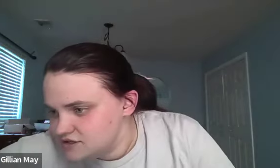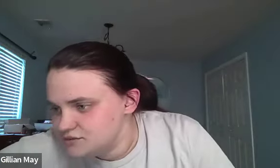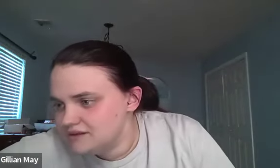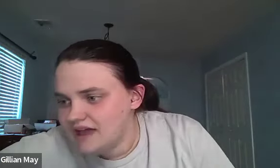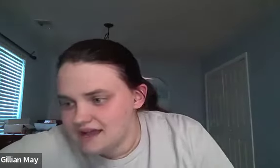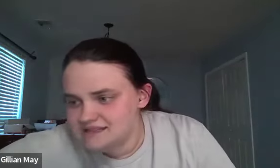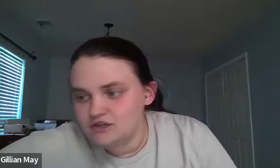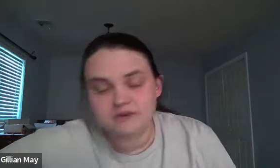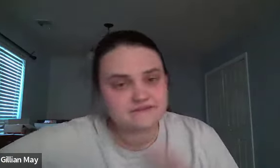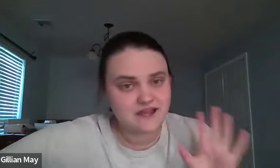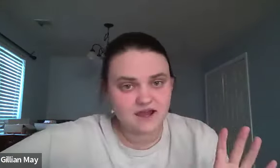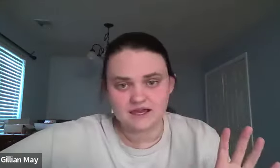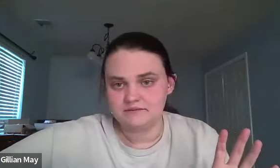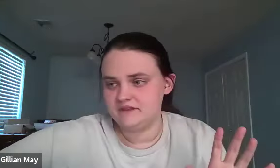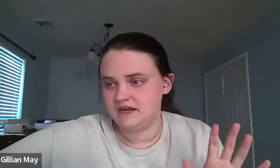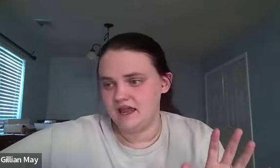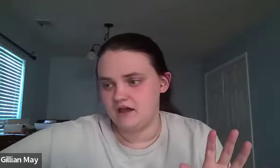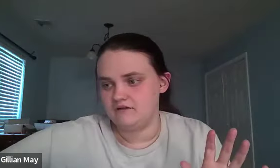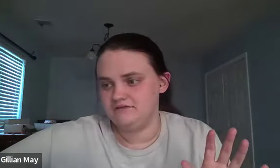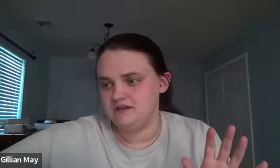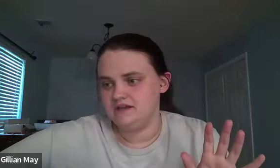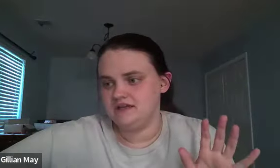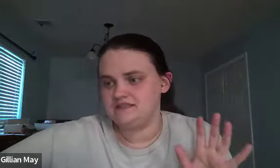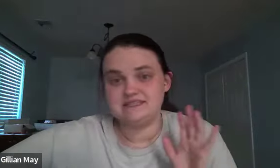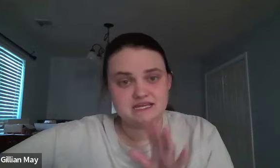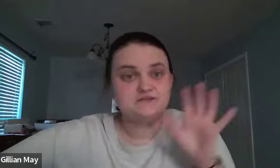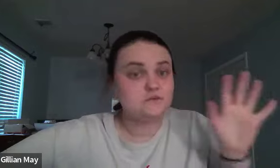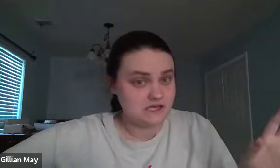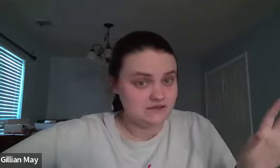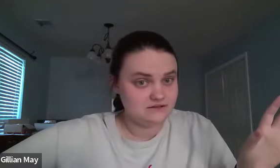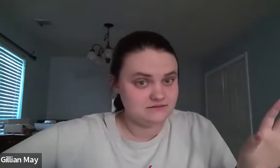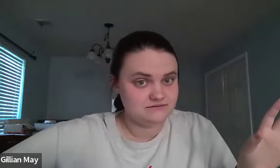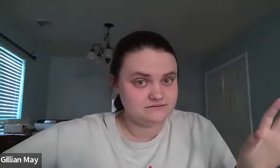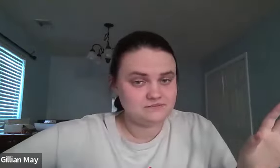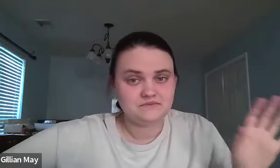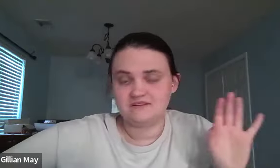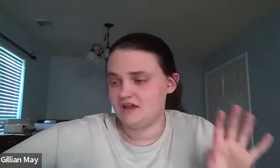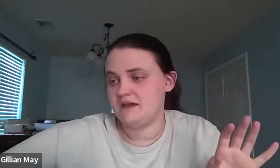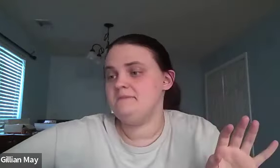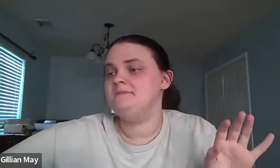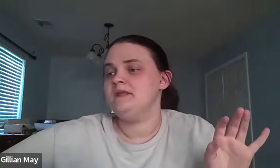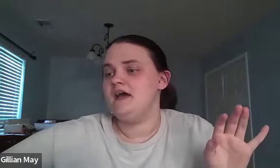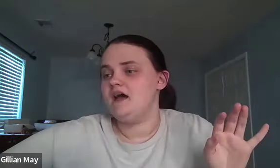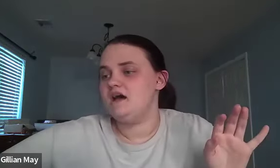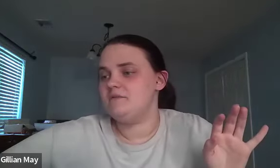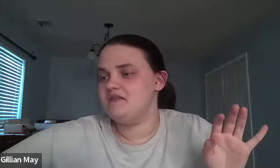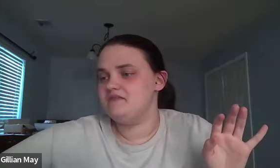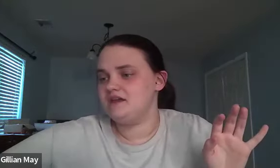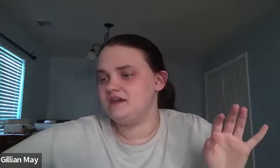So our last little bit of time that I have is the days of the week. Okay. And